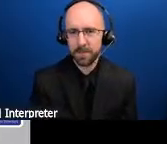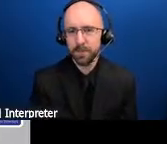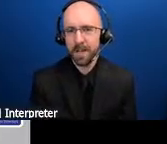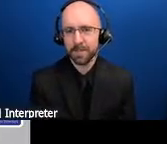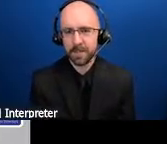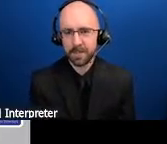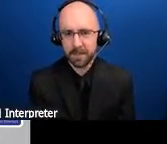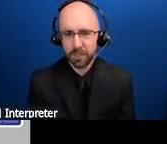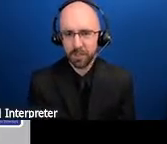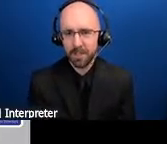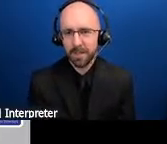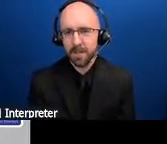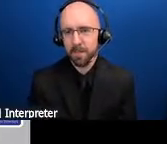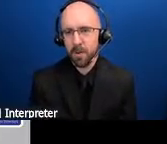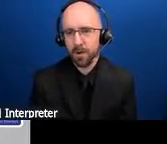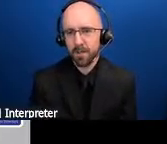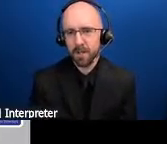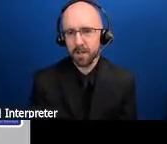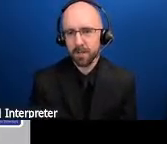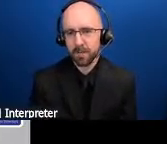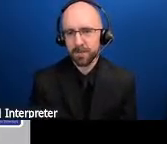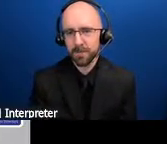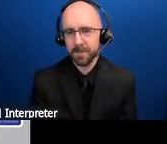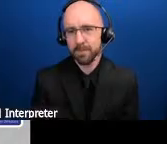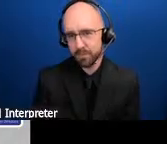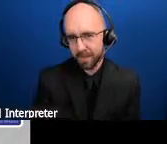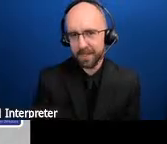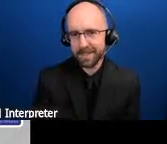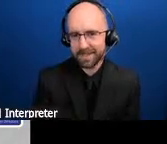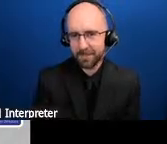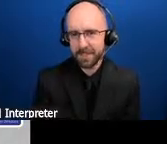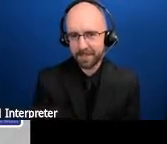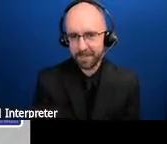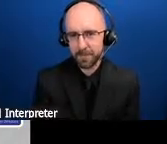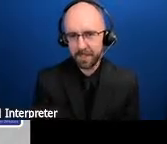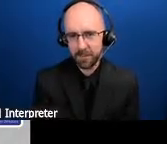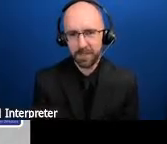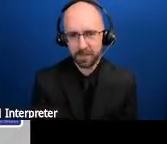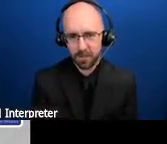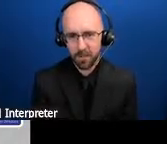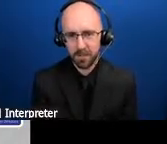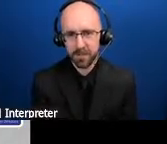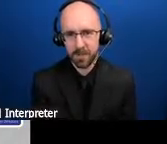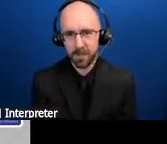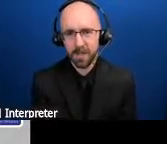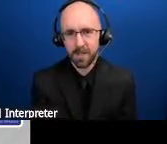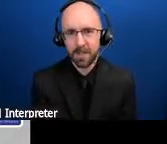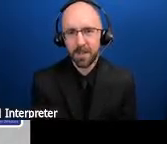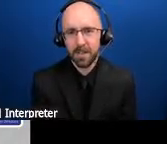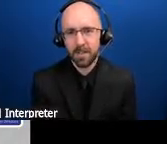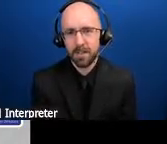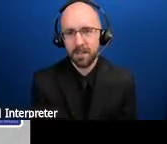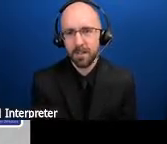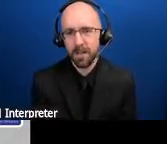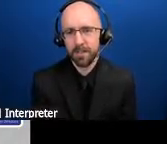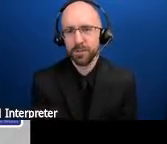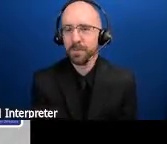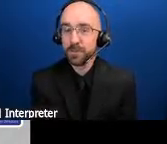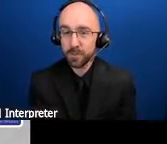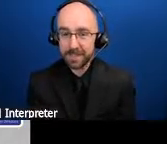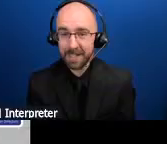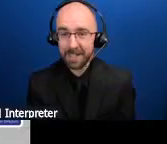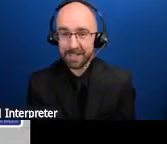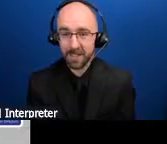ASL, we do have to consider the part of providing a safety assessment during the call. So The